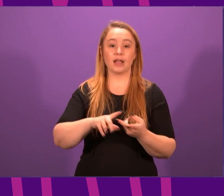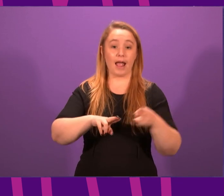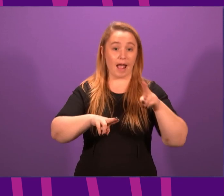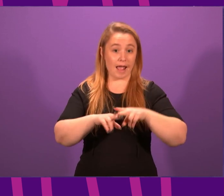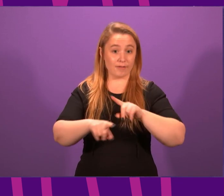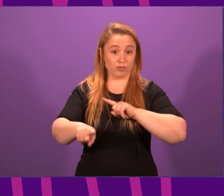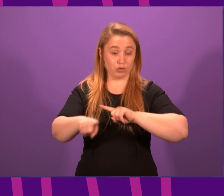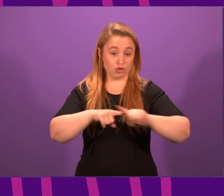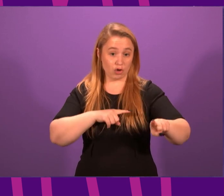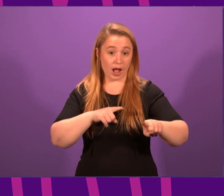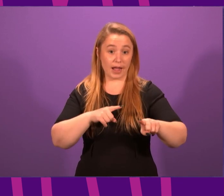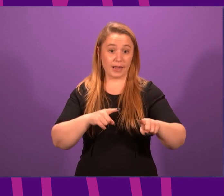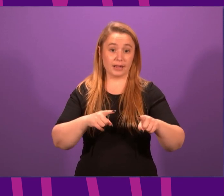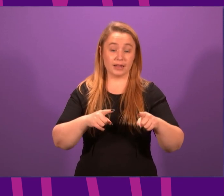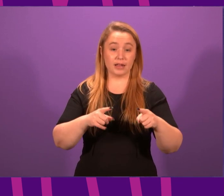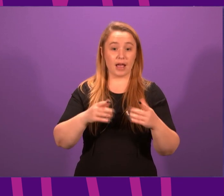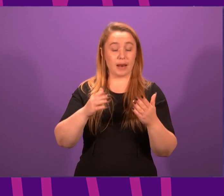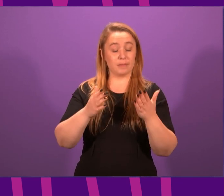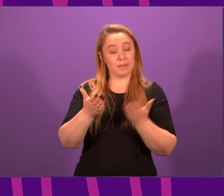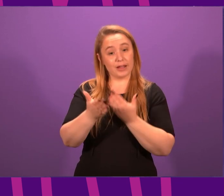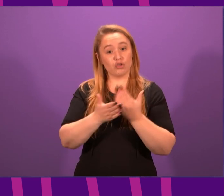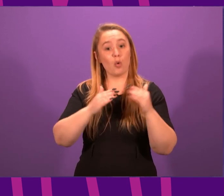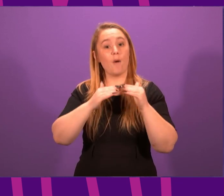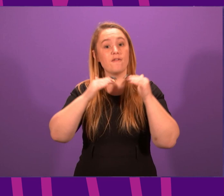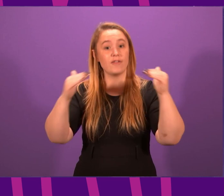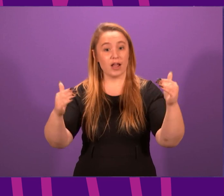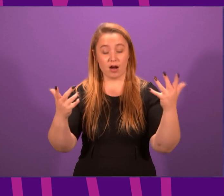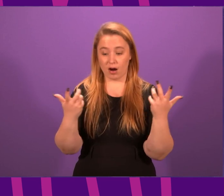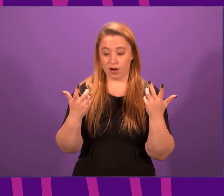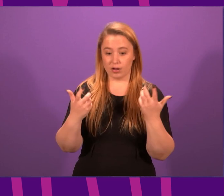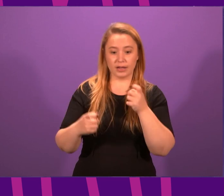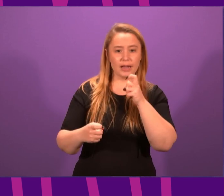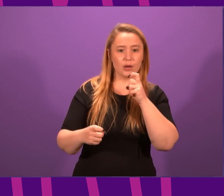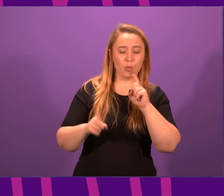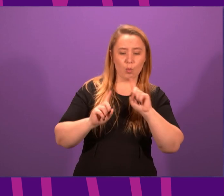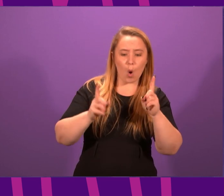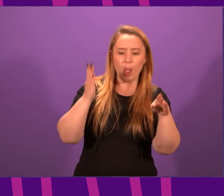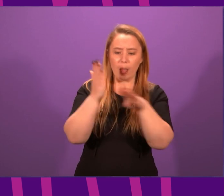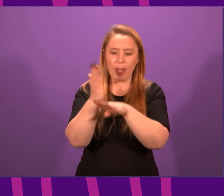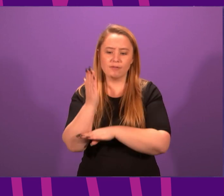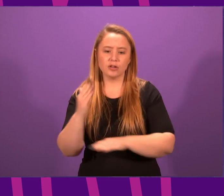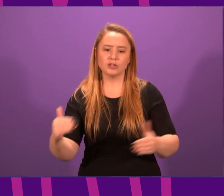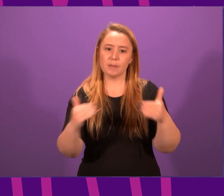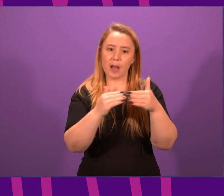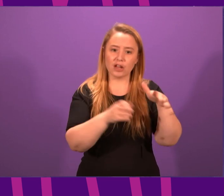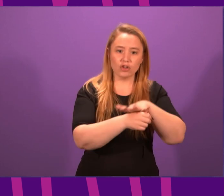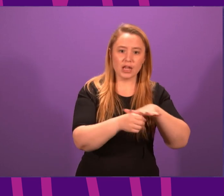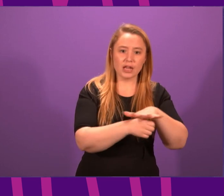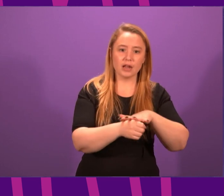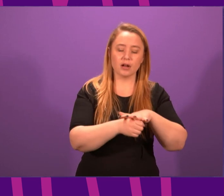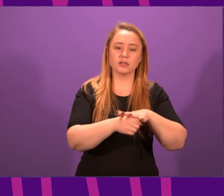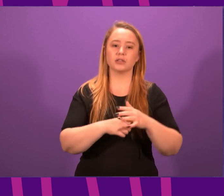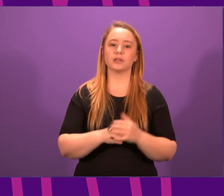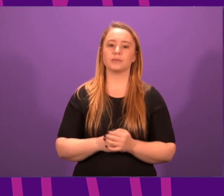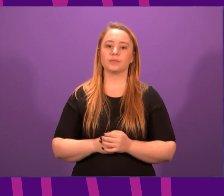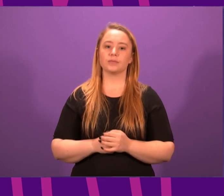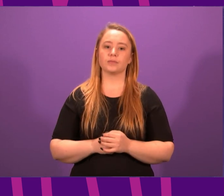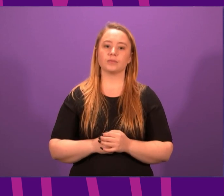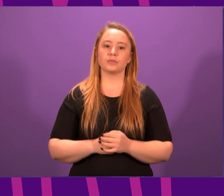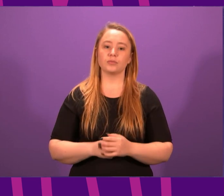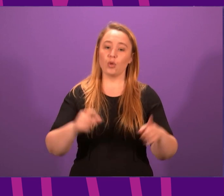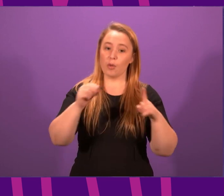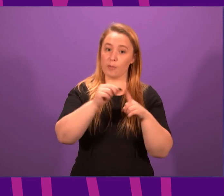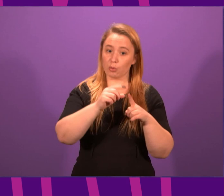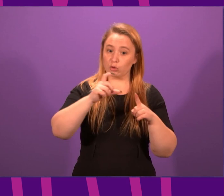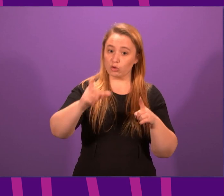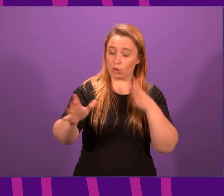and address in a proportionate way our response to the pandemic. So I'm pleased that members have welcomed the new postcode